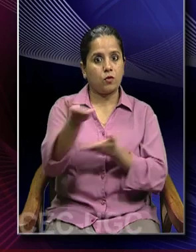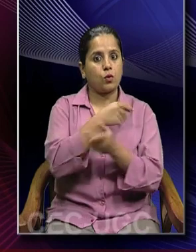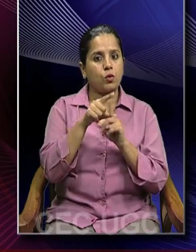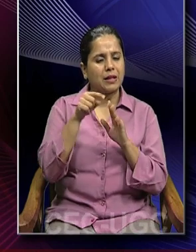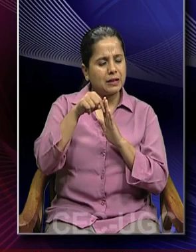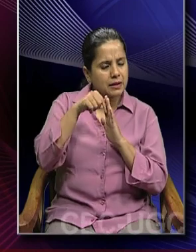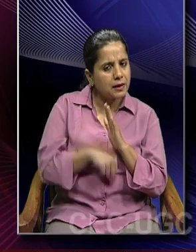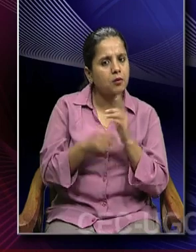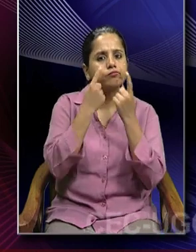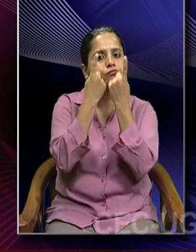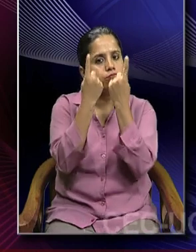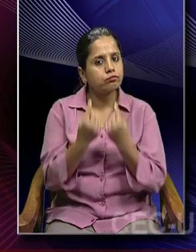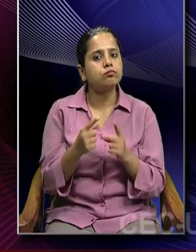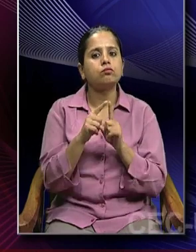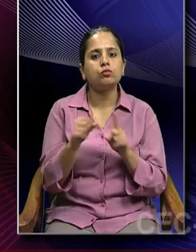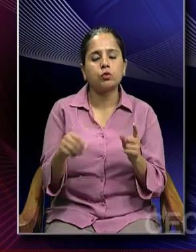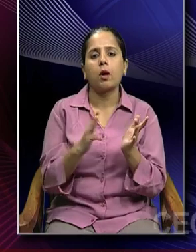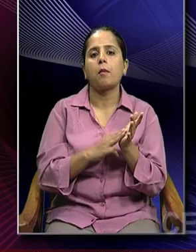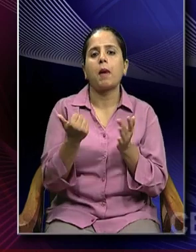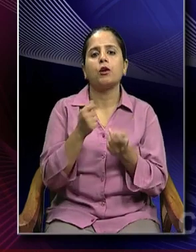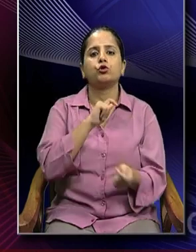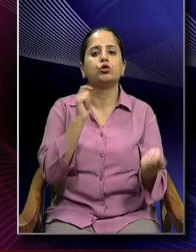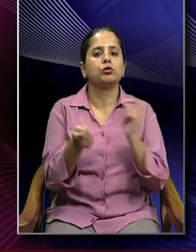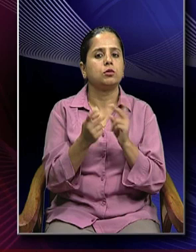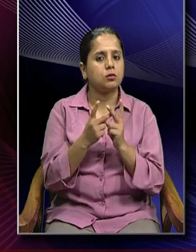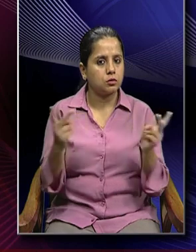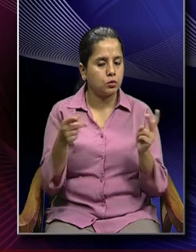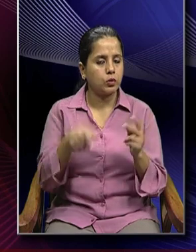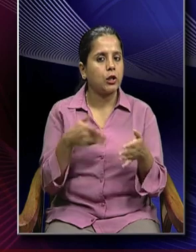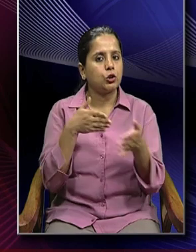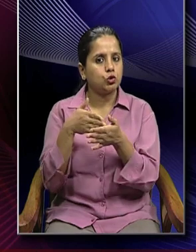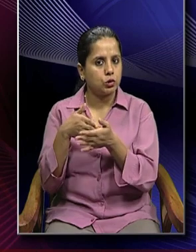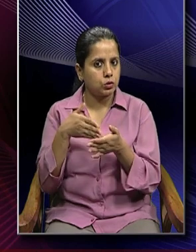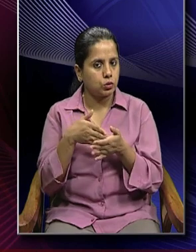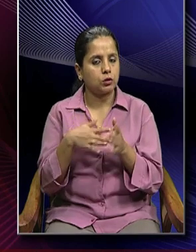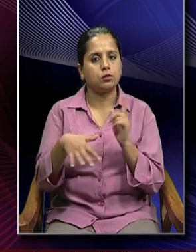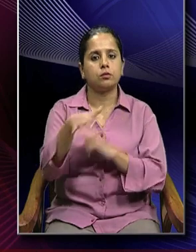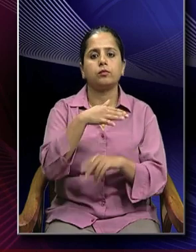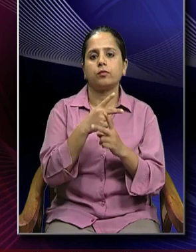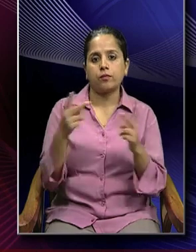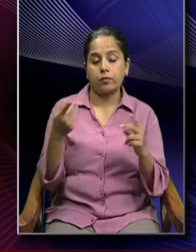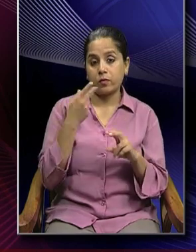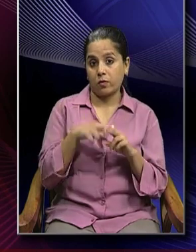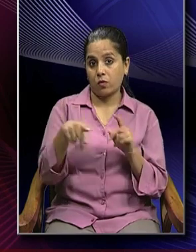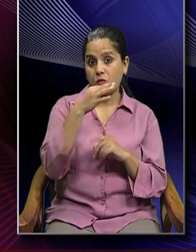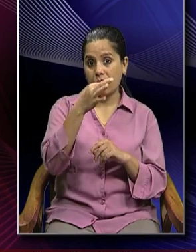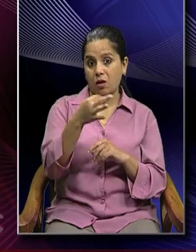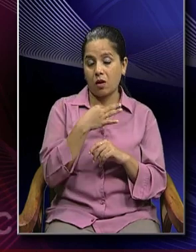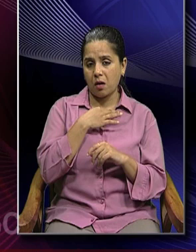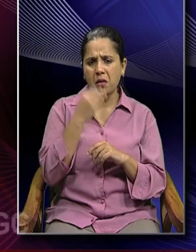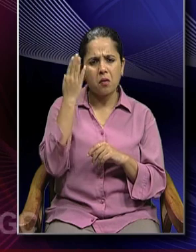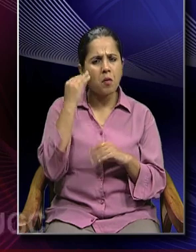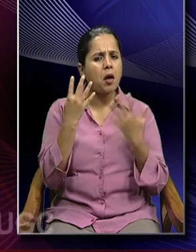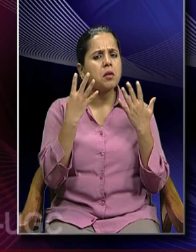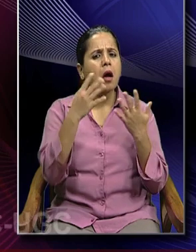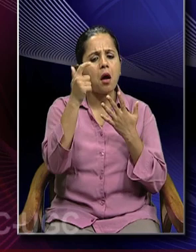in-depth analysis of the managerial changes and the challenges in a given sector. So, if you ask me, sir, why 9 points